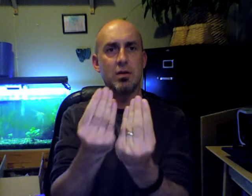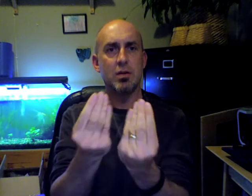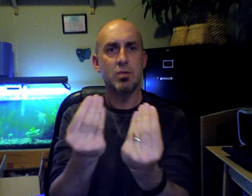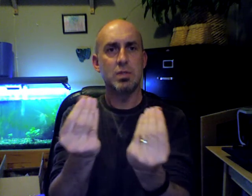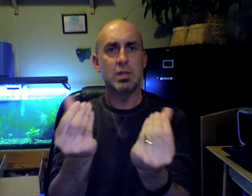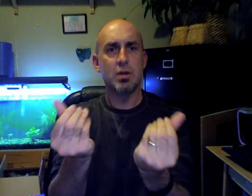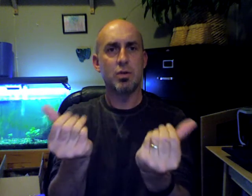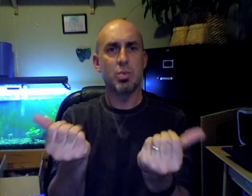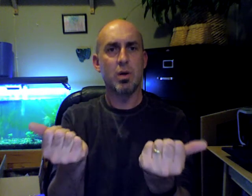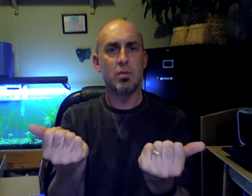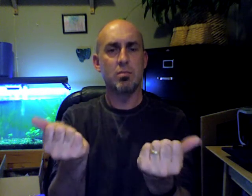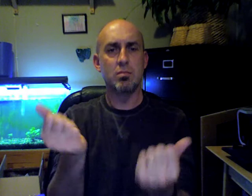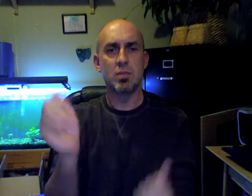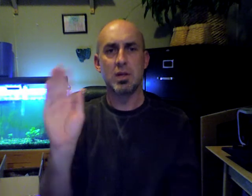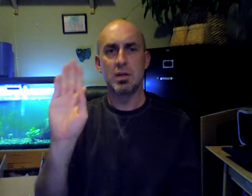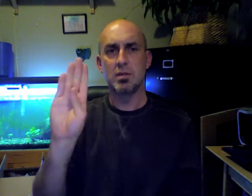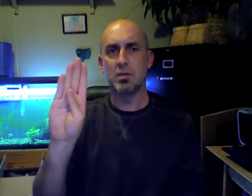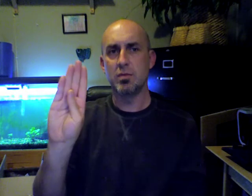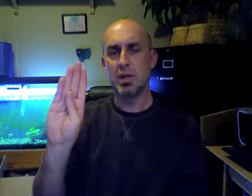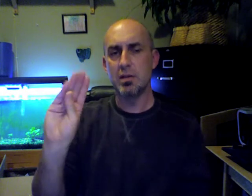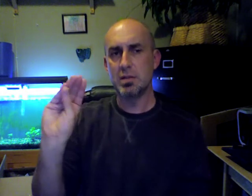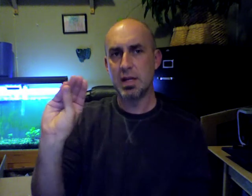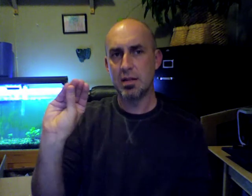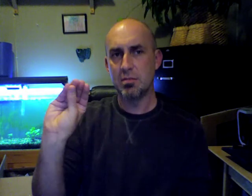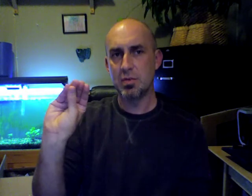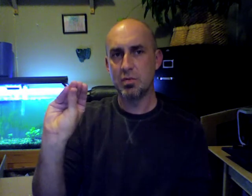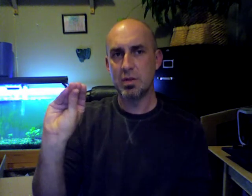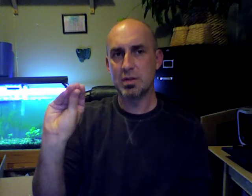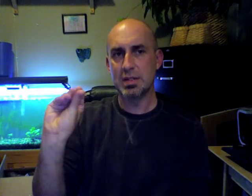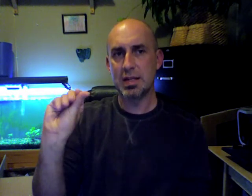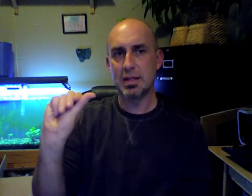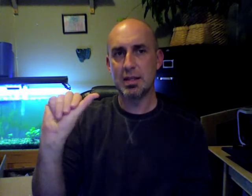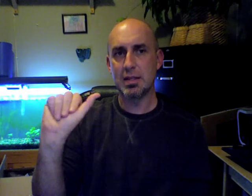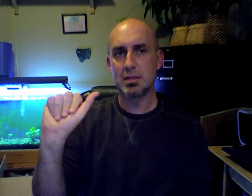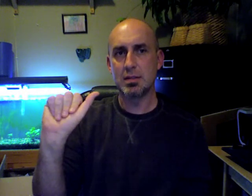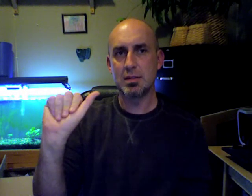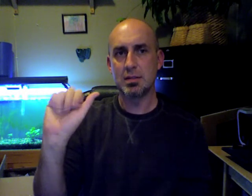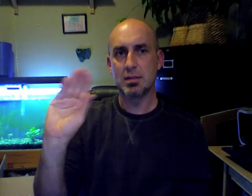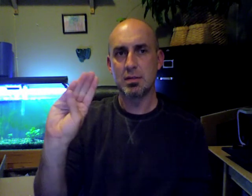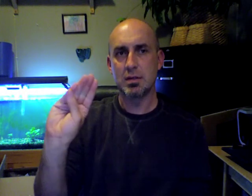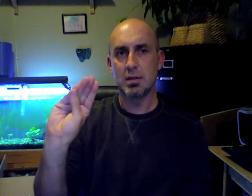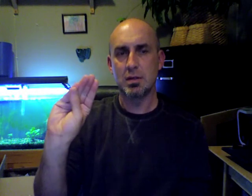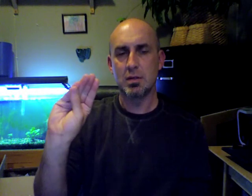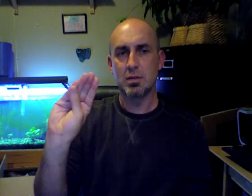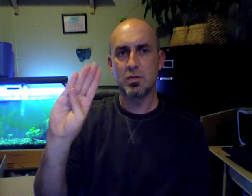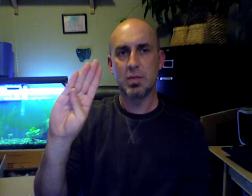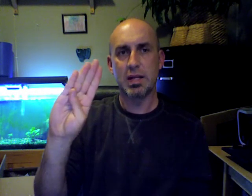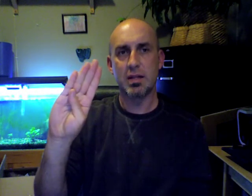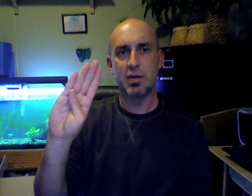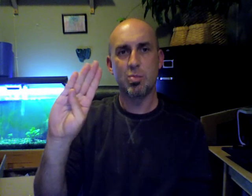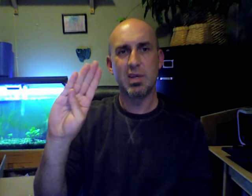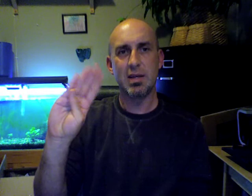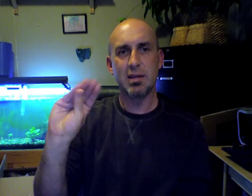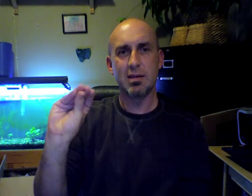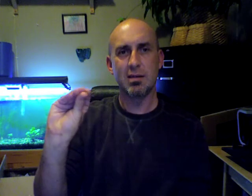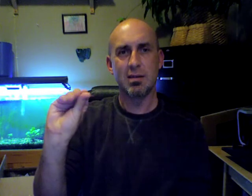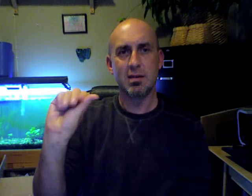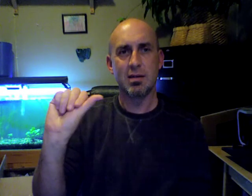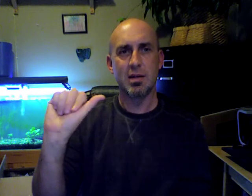close in on your palm. So from the other side, the movement looks like this. It goes from like a letter B, kind of